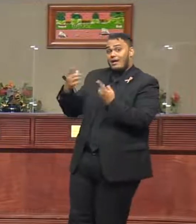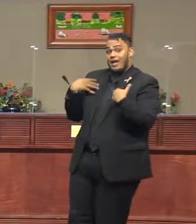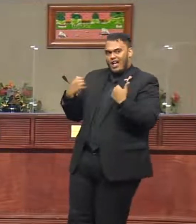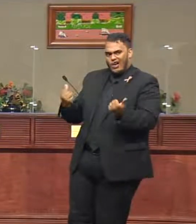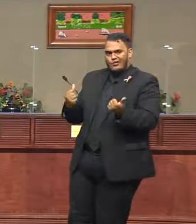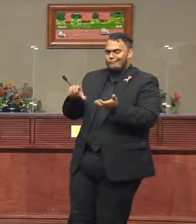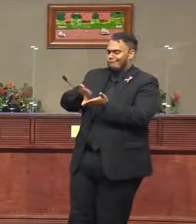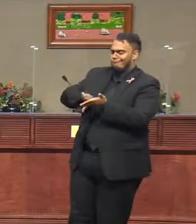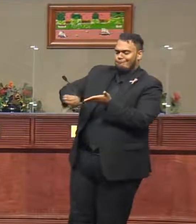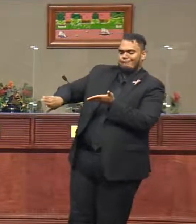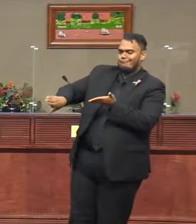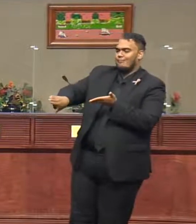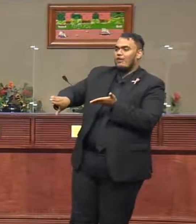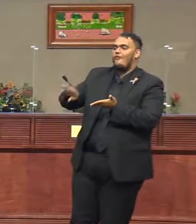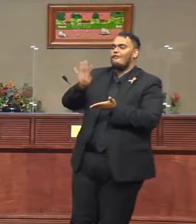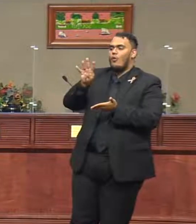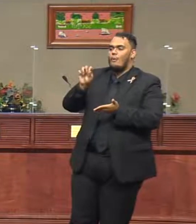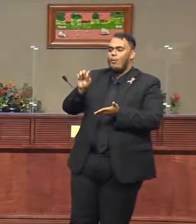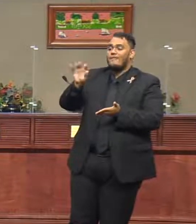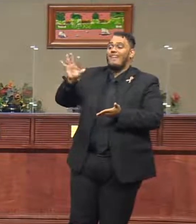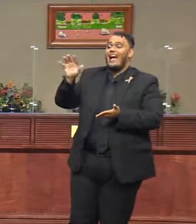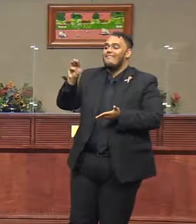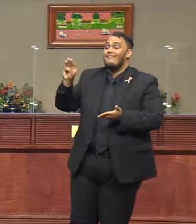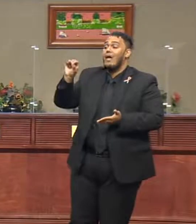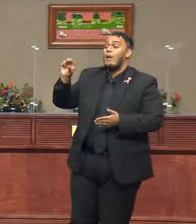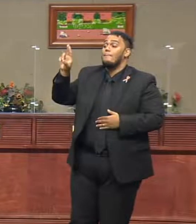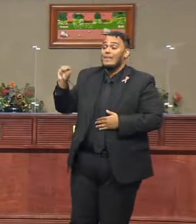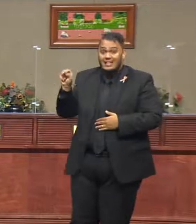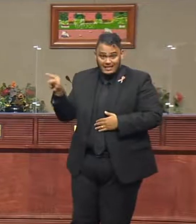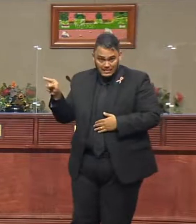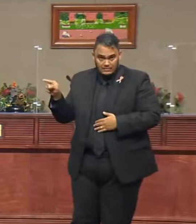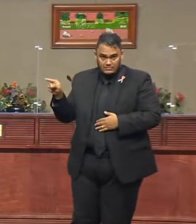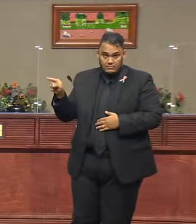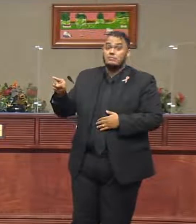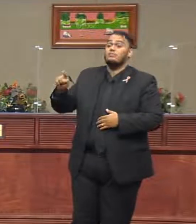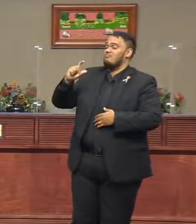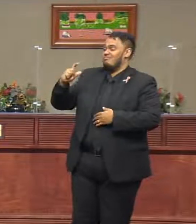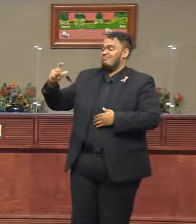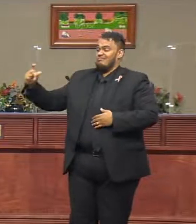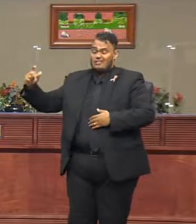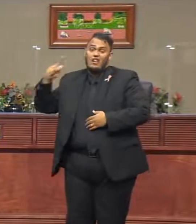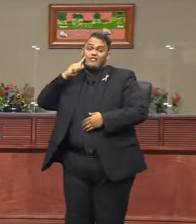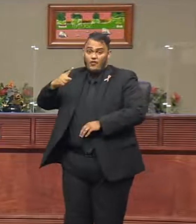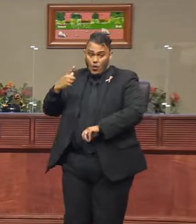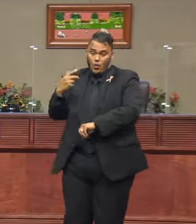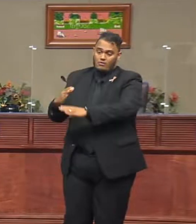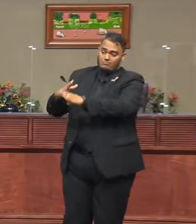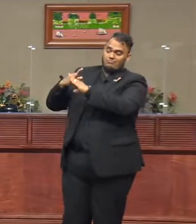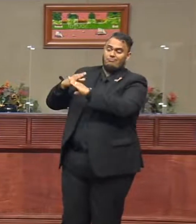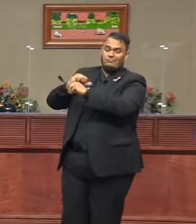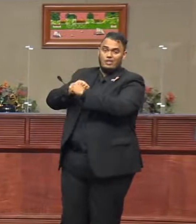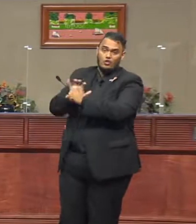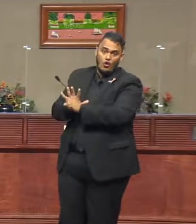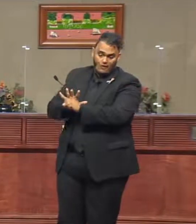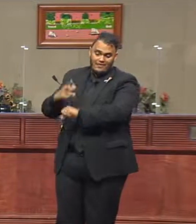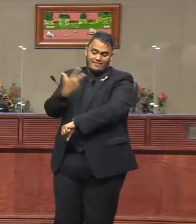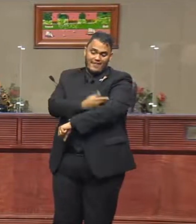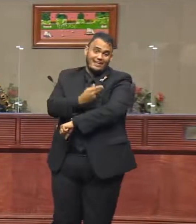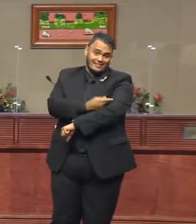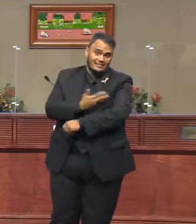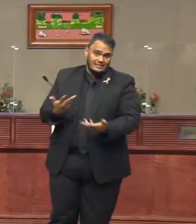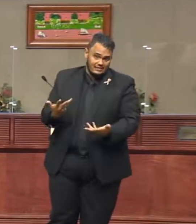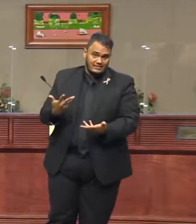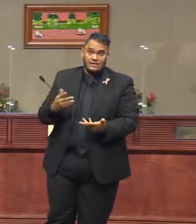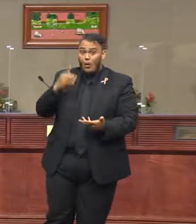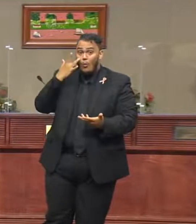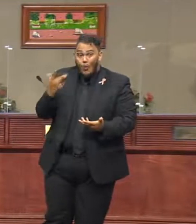COVID-19 vaccine from the federal government due to demand dropping off. Describe the vaccine supply and demand situation in Orange County. How